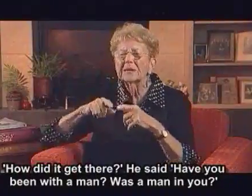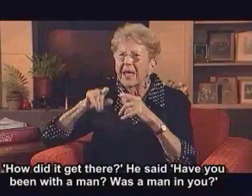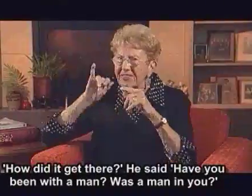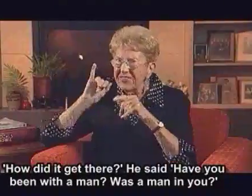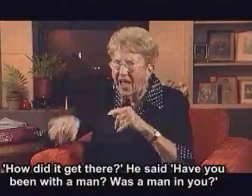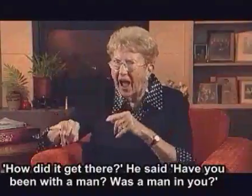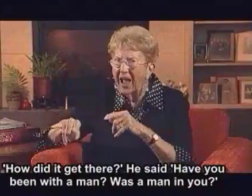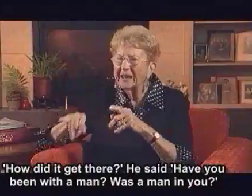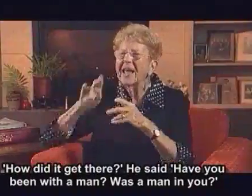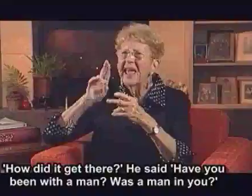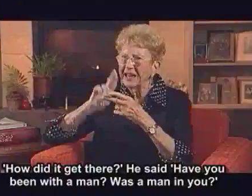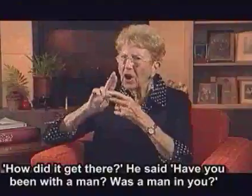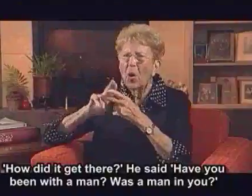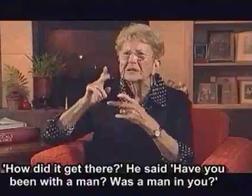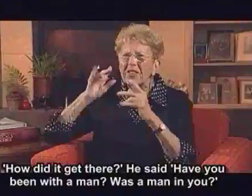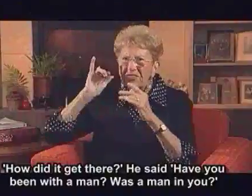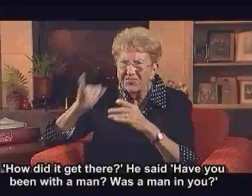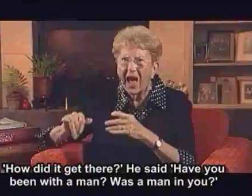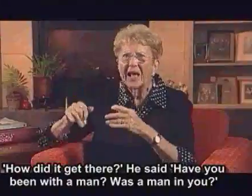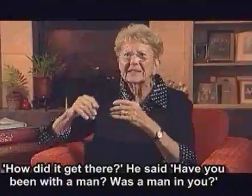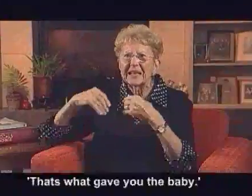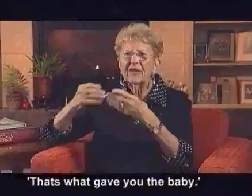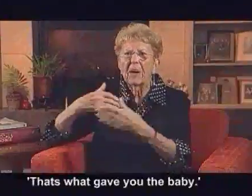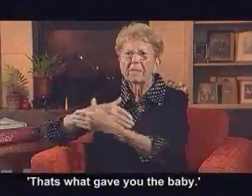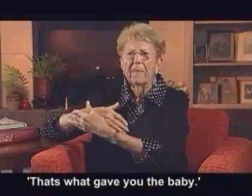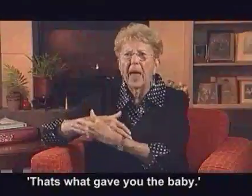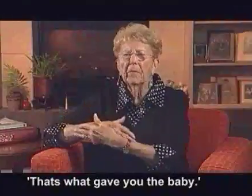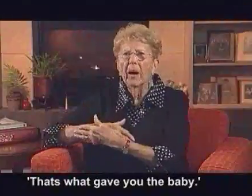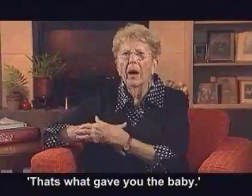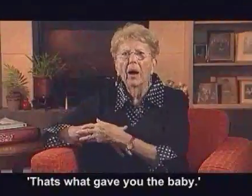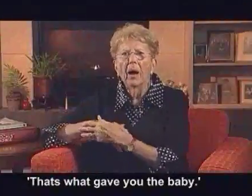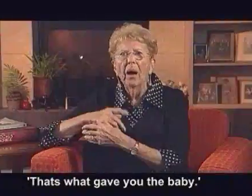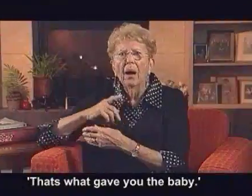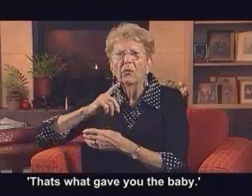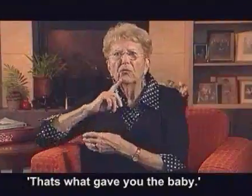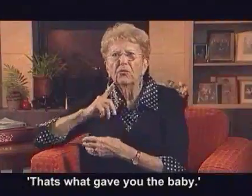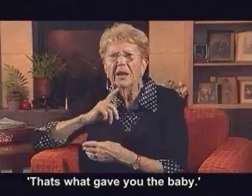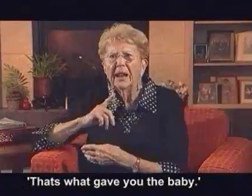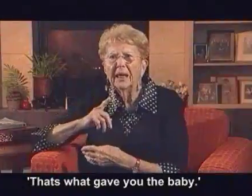with a man? Was a man in you? That's what gave you the baby."